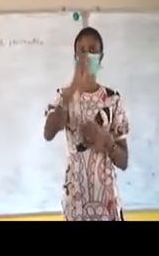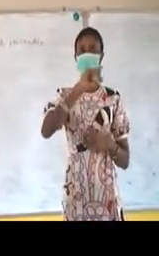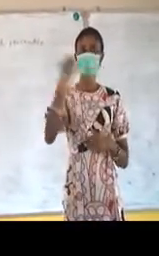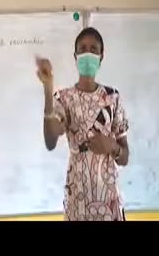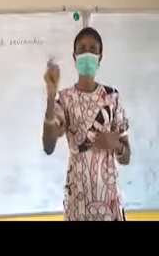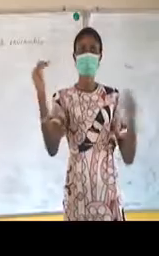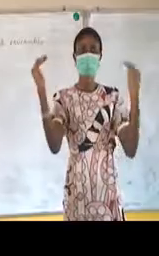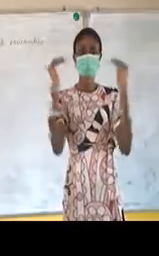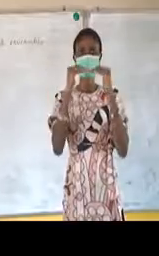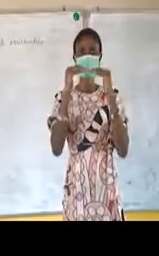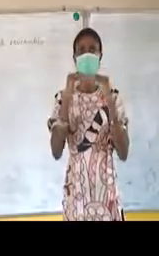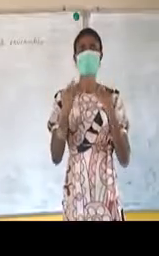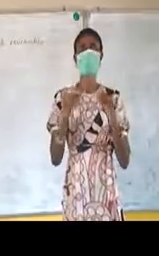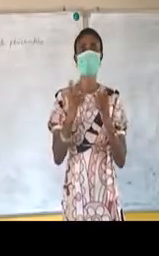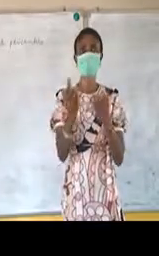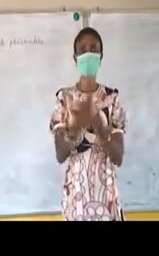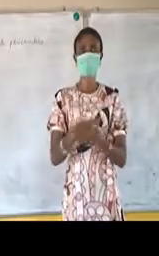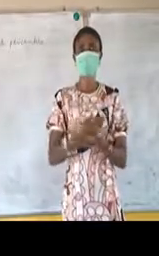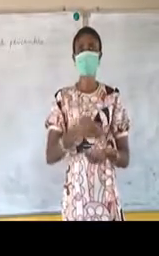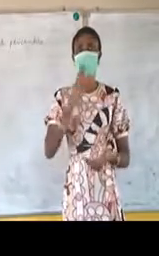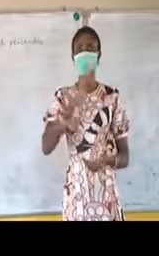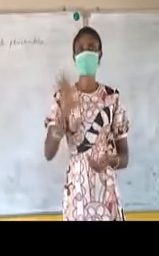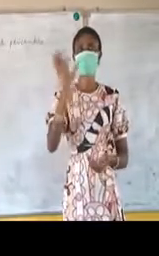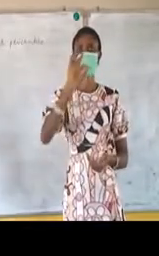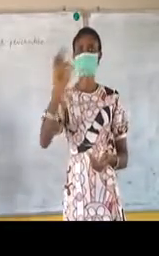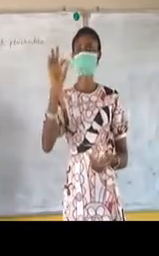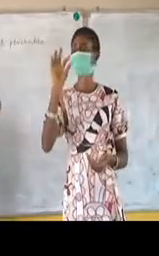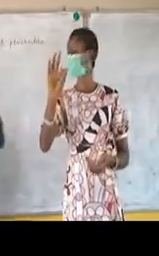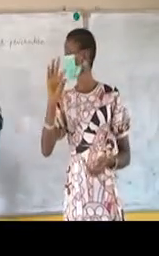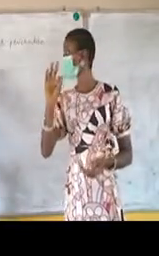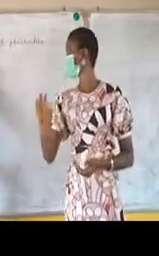parts, and they are just 99.